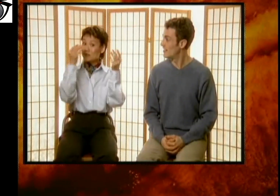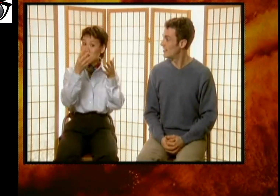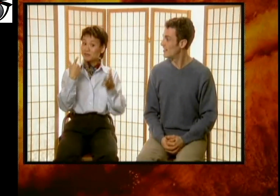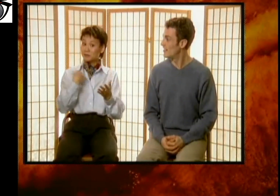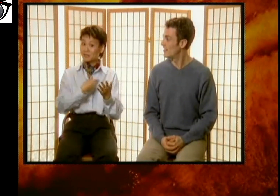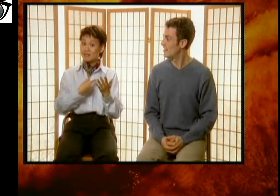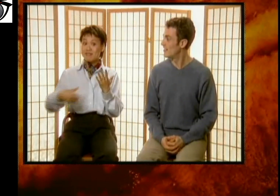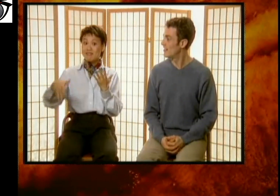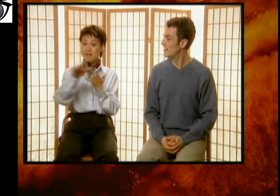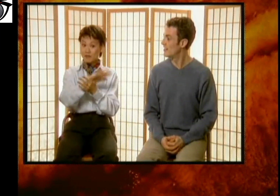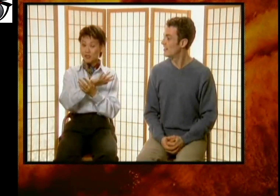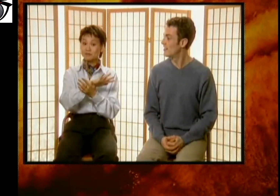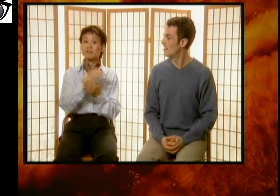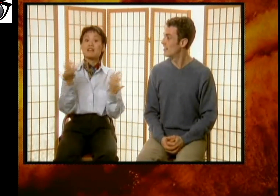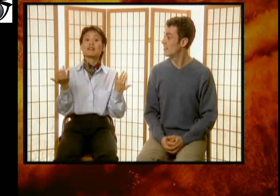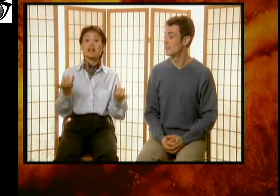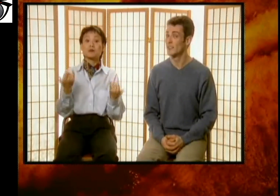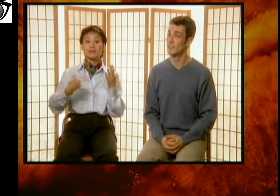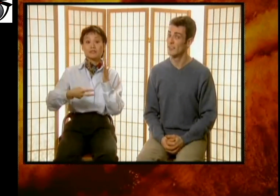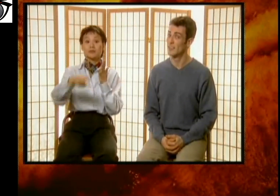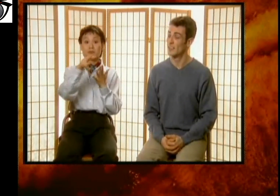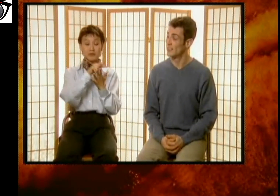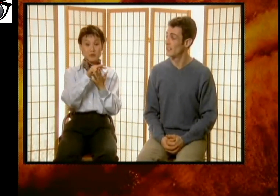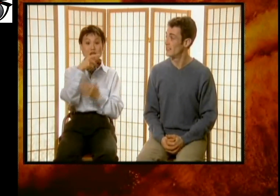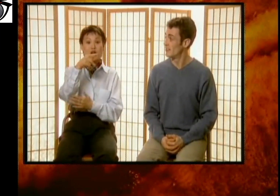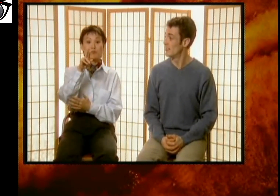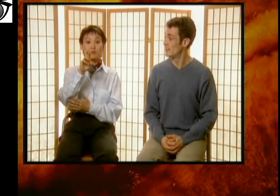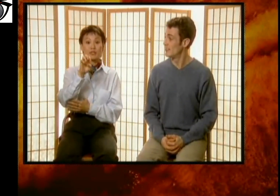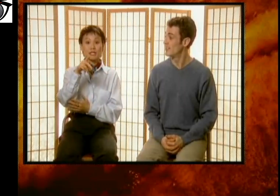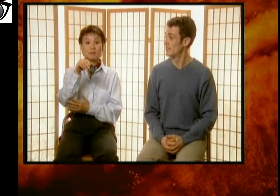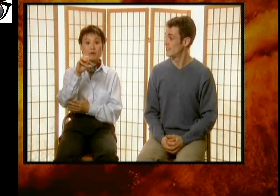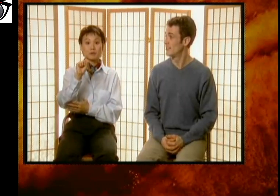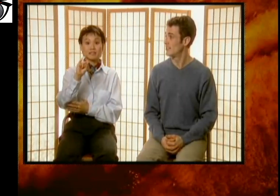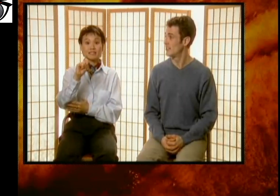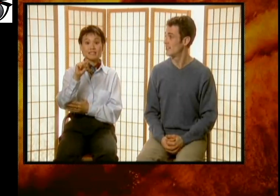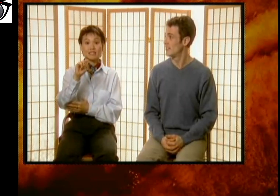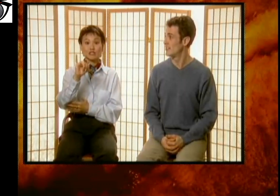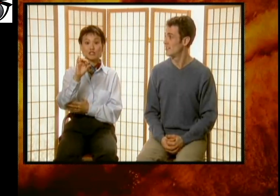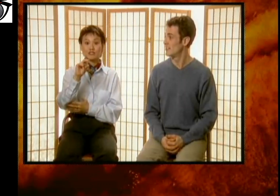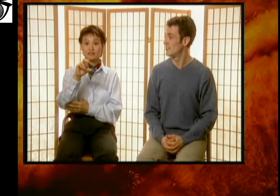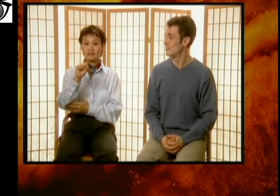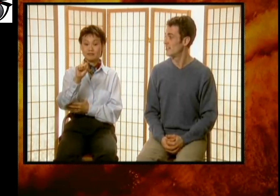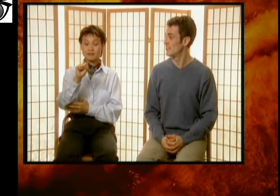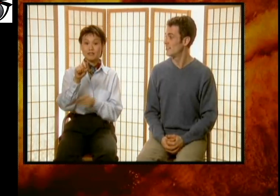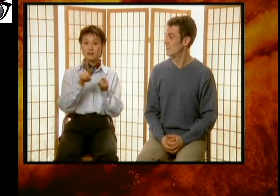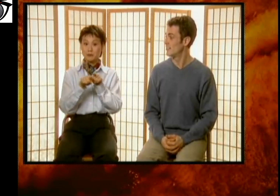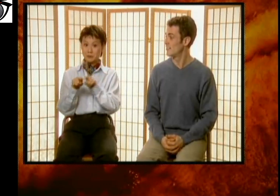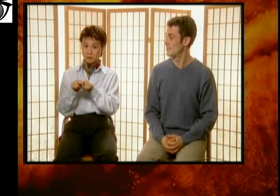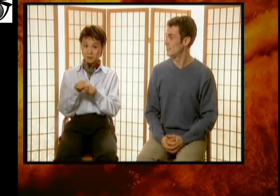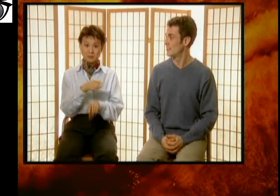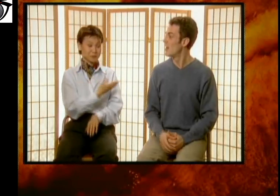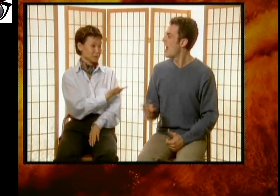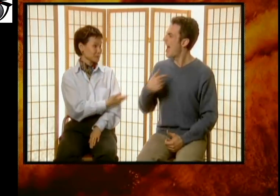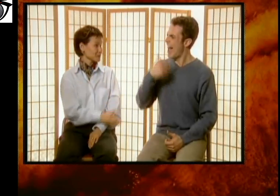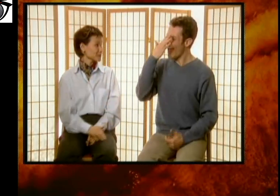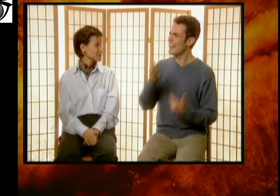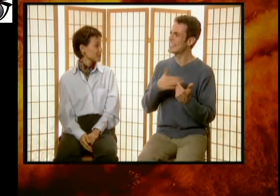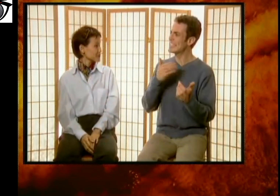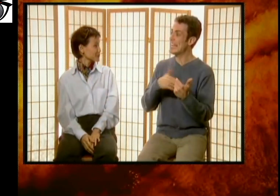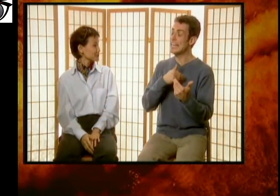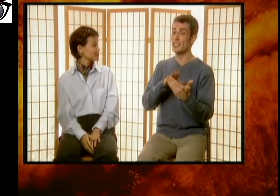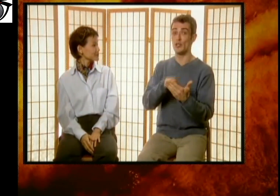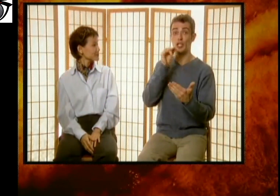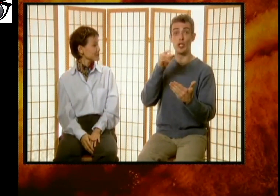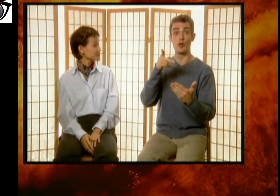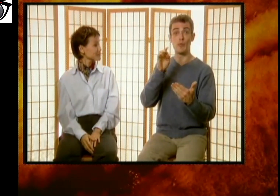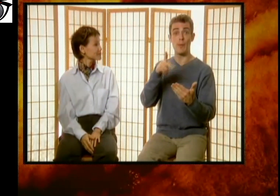That's a lot of information we've covered. Let's review prepositions too. I think